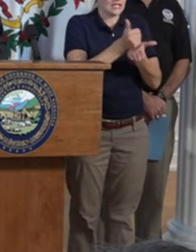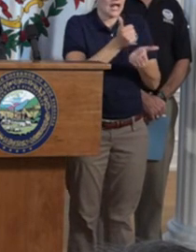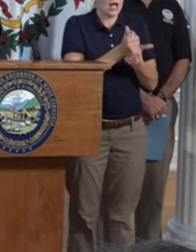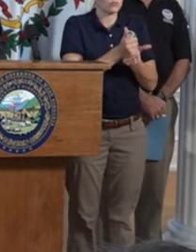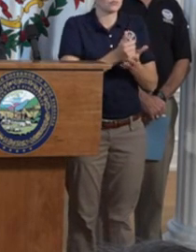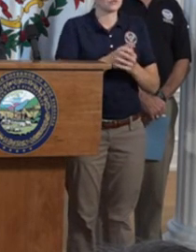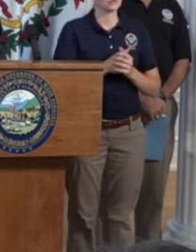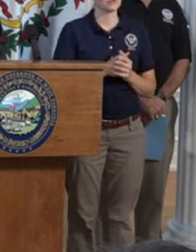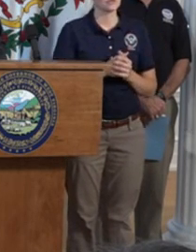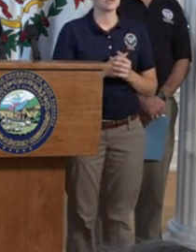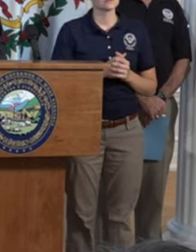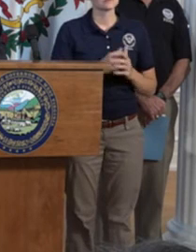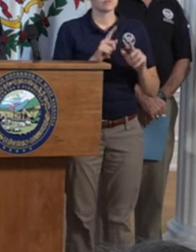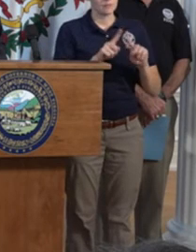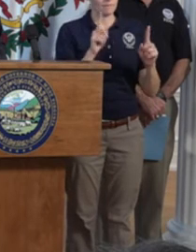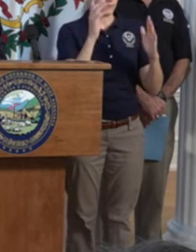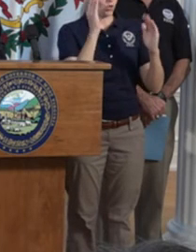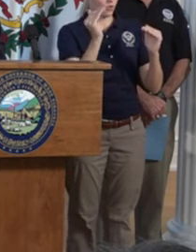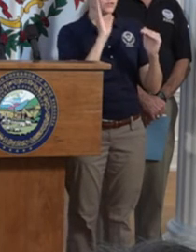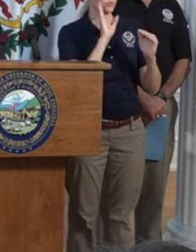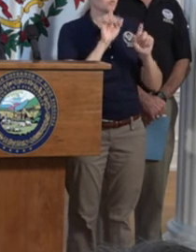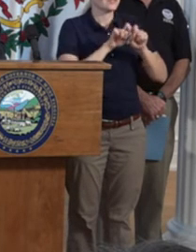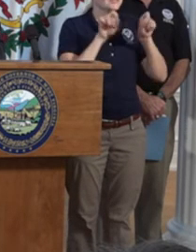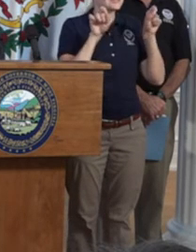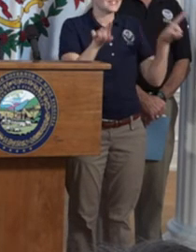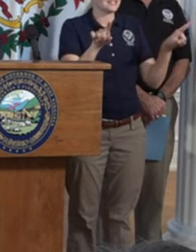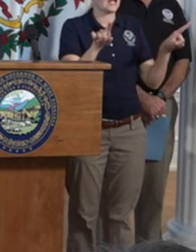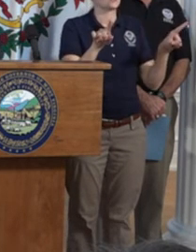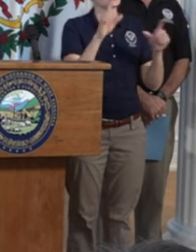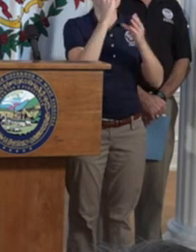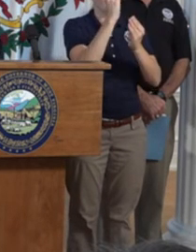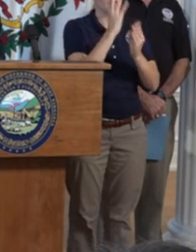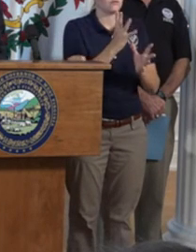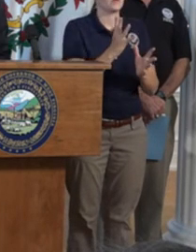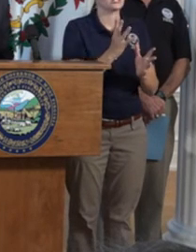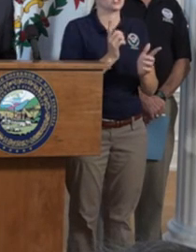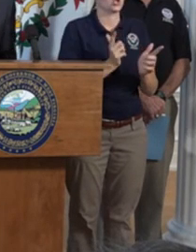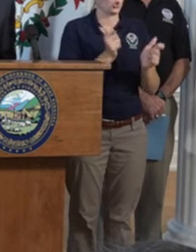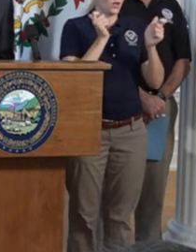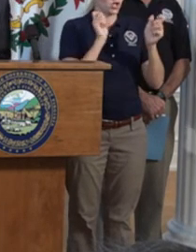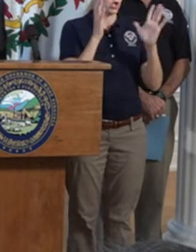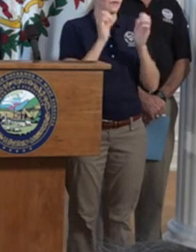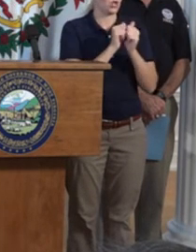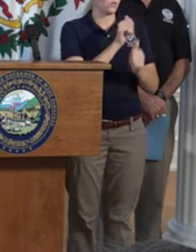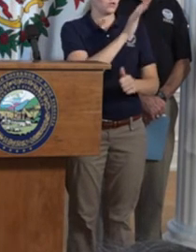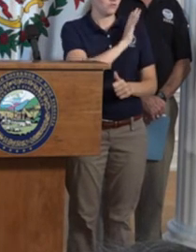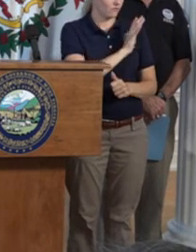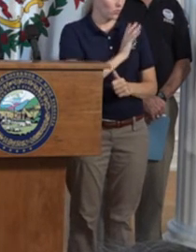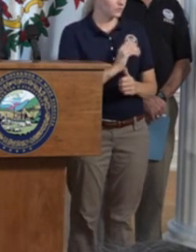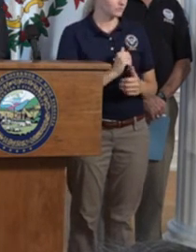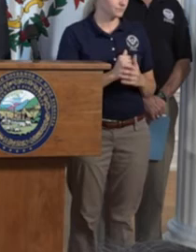hopefully are being able to get information out to people quicker than we could a few years ago.